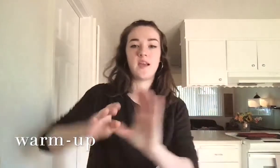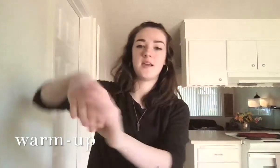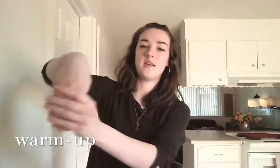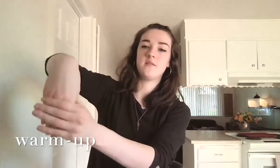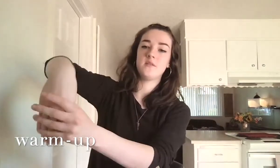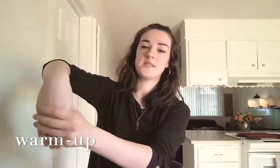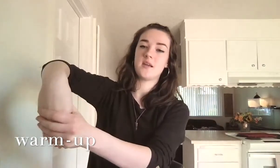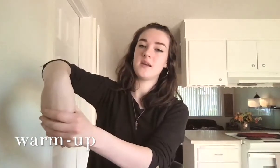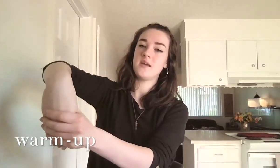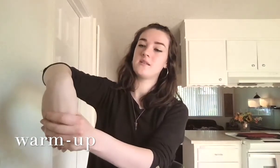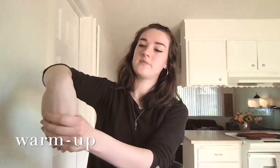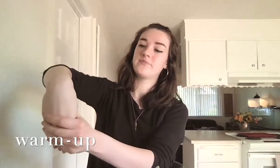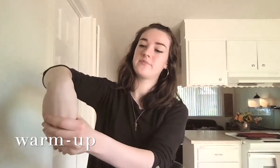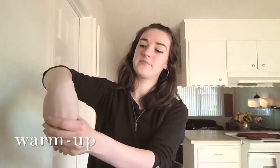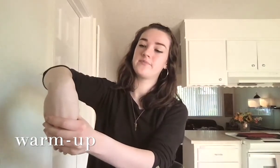And the other side.